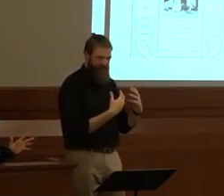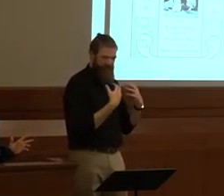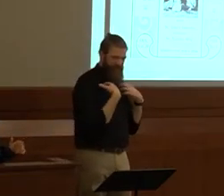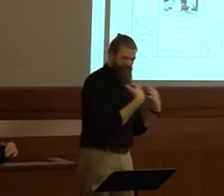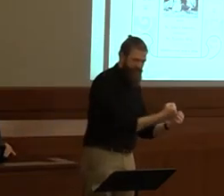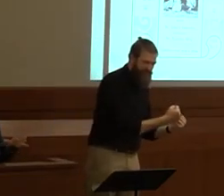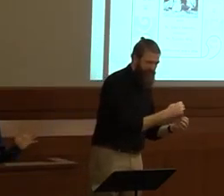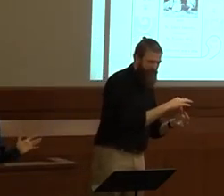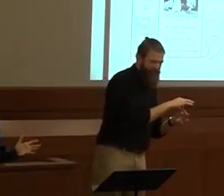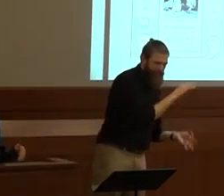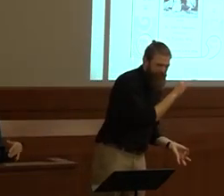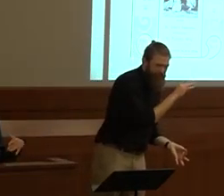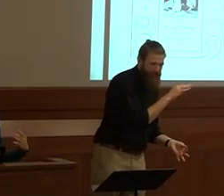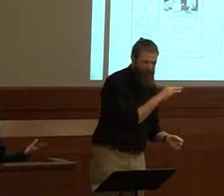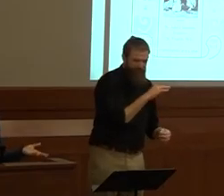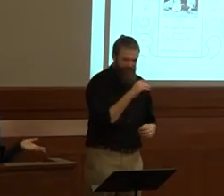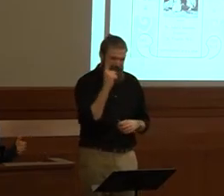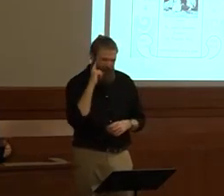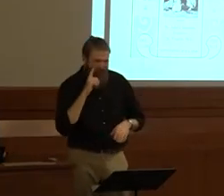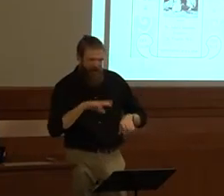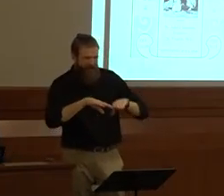society, regardless of